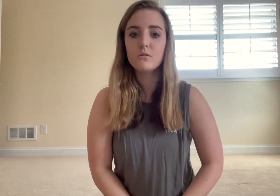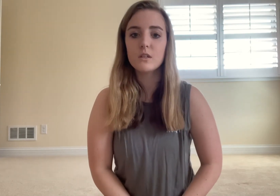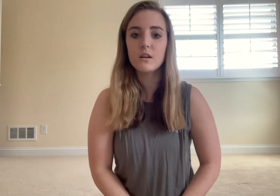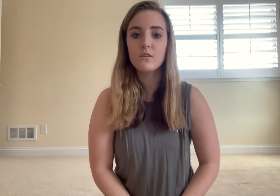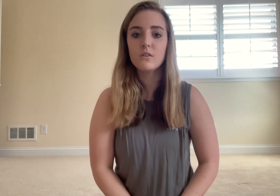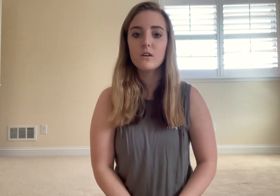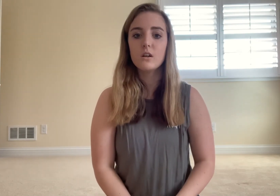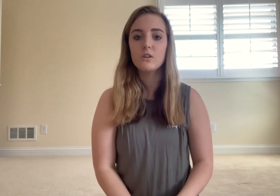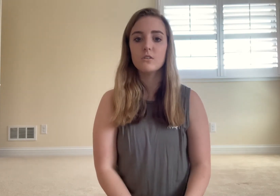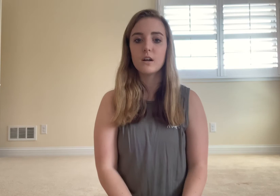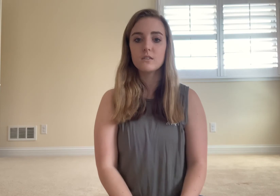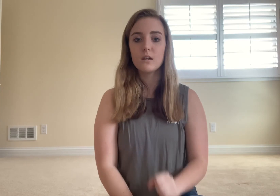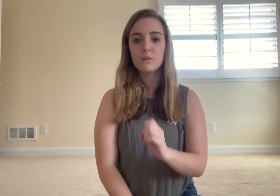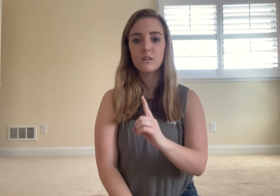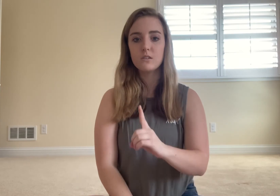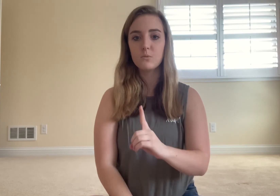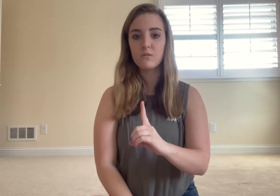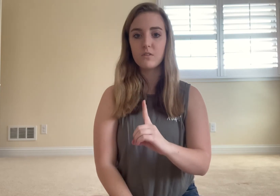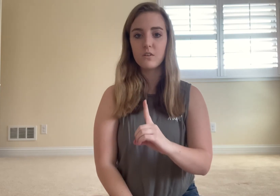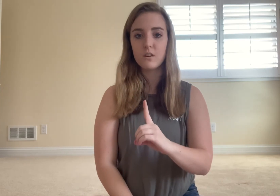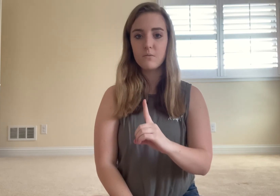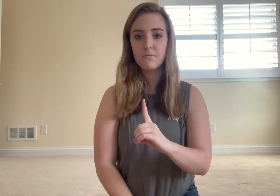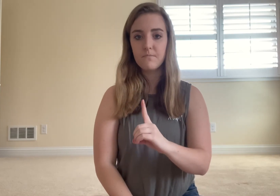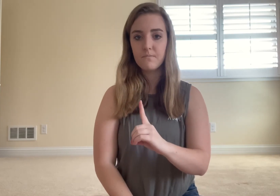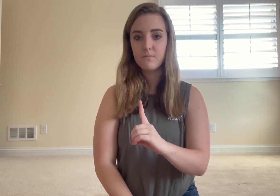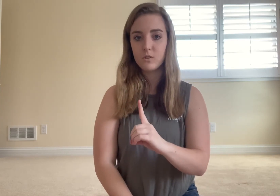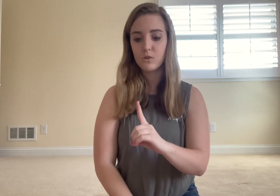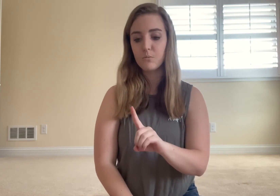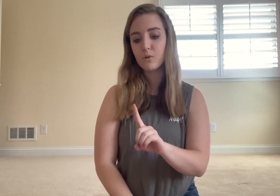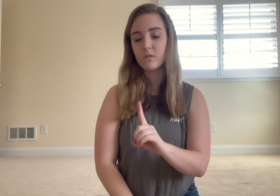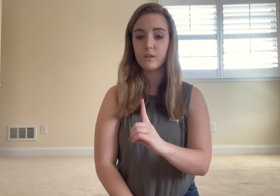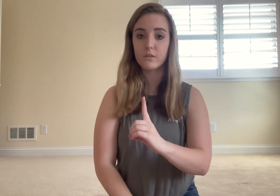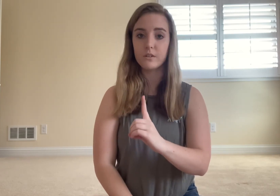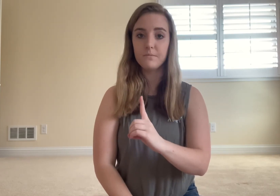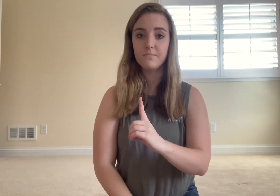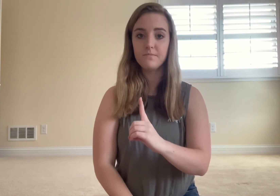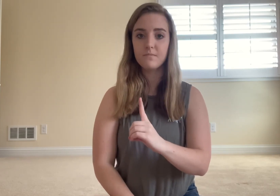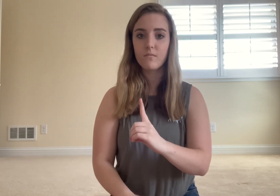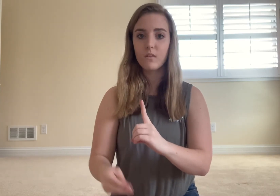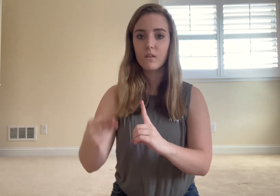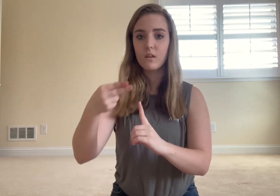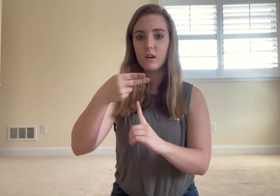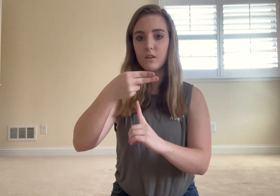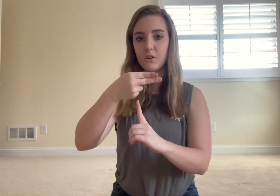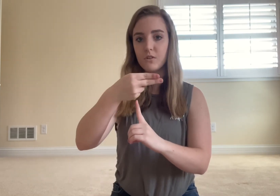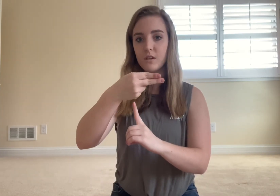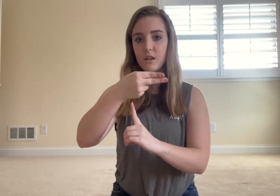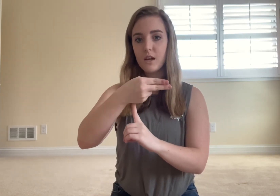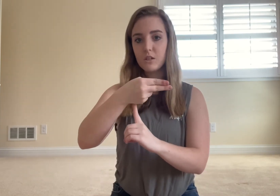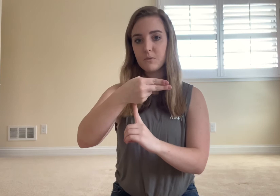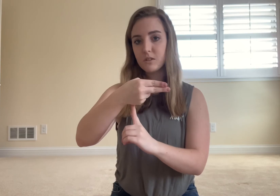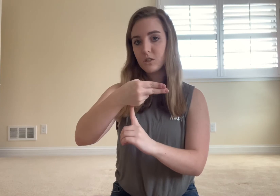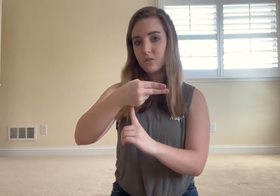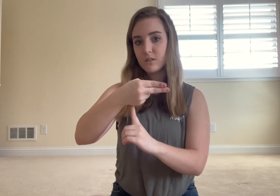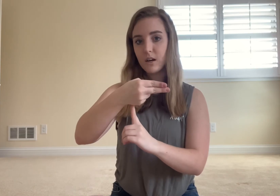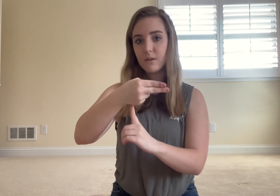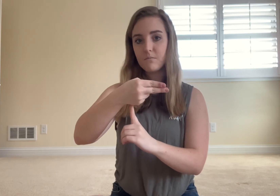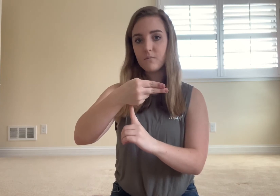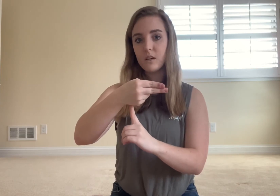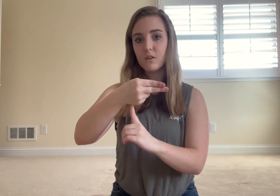Hotel, your non-dominant is one finger up, or your pointer finger up, and then you're in an H position on top, and you just